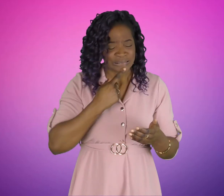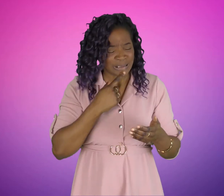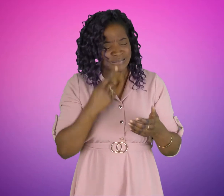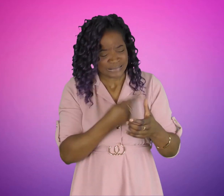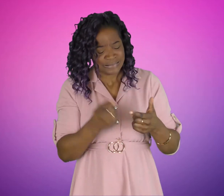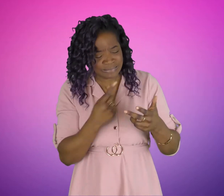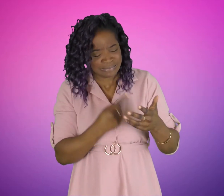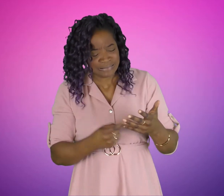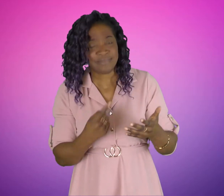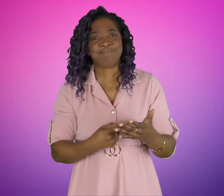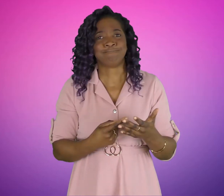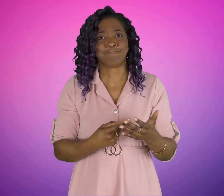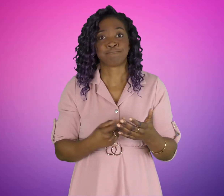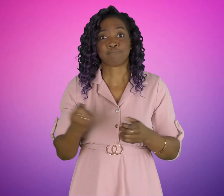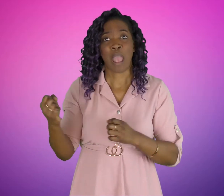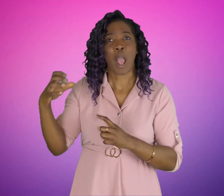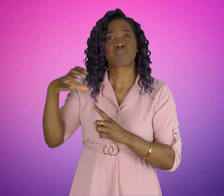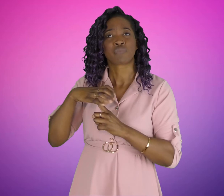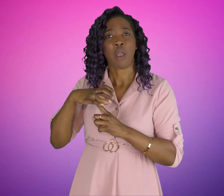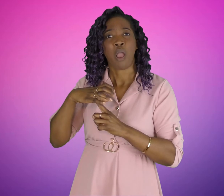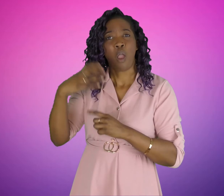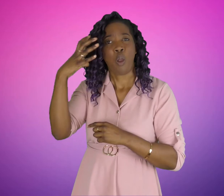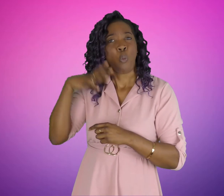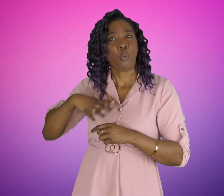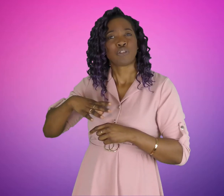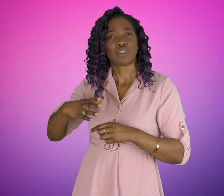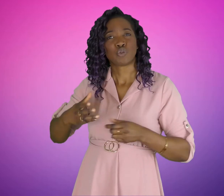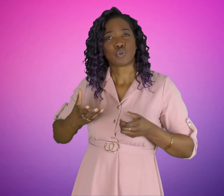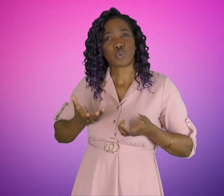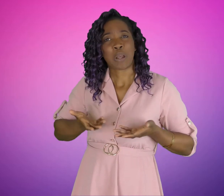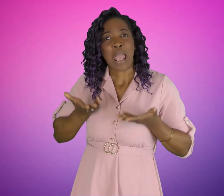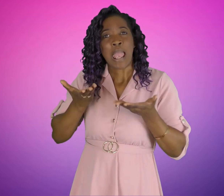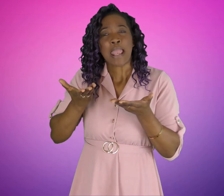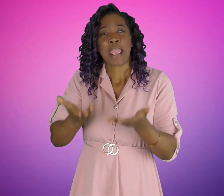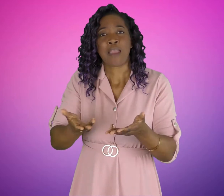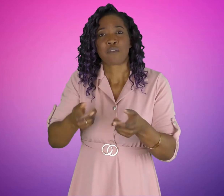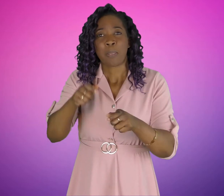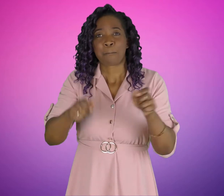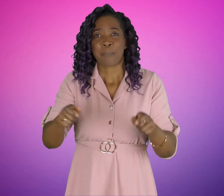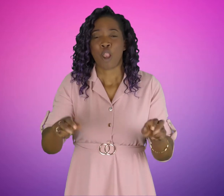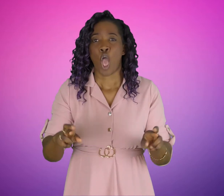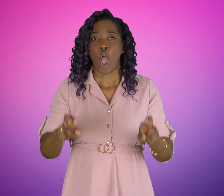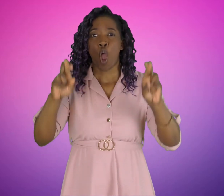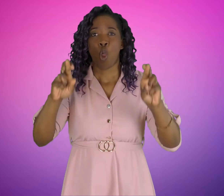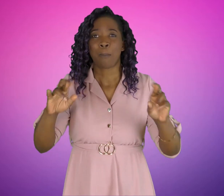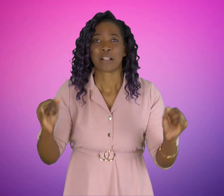wanted to fill the people with hope and distract them. Pardon me. Inspire them. So it was